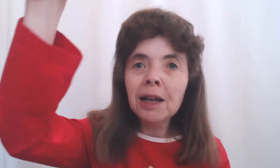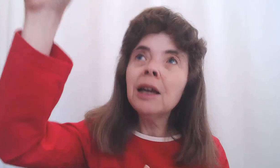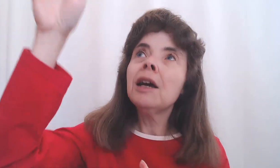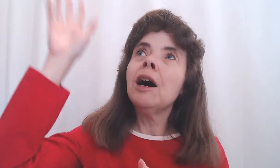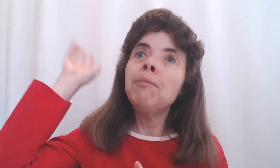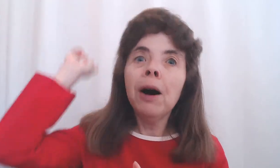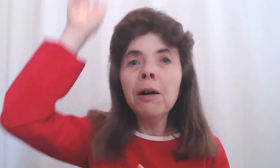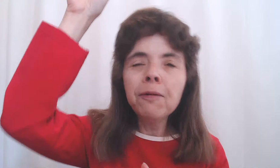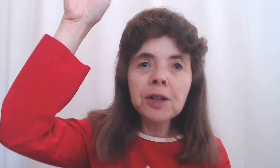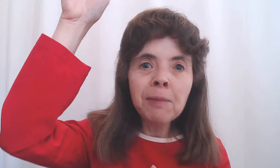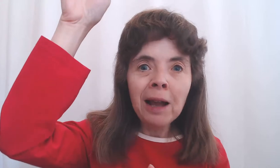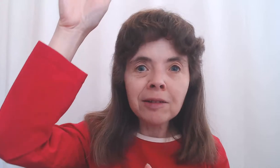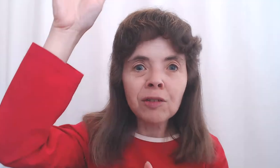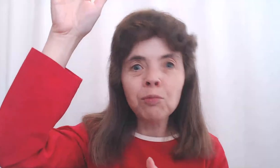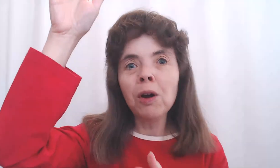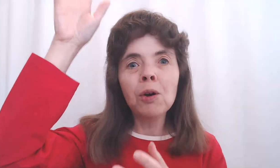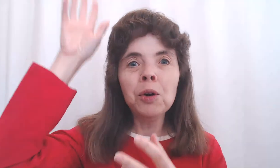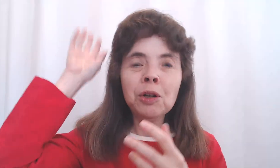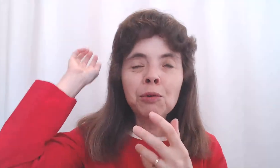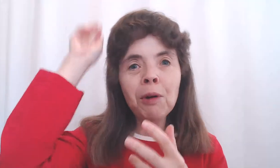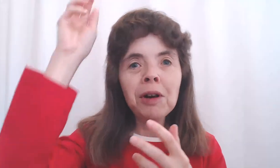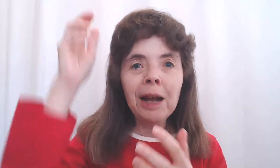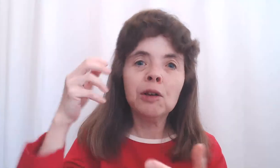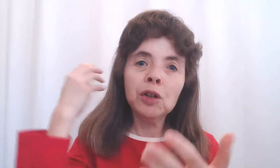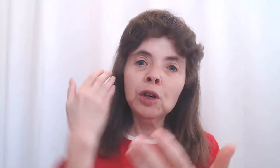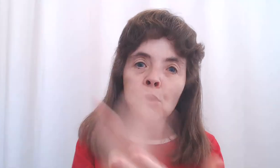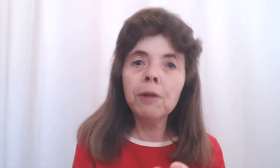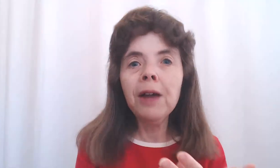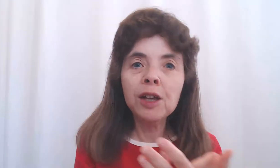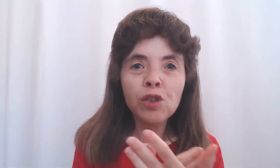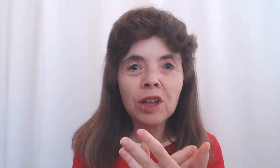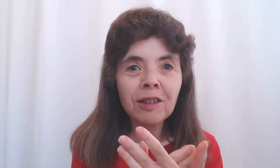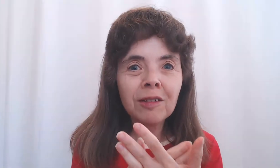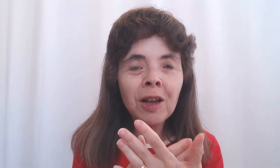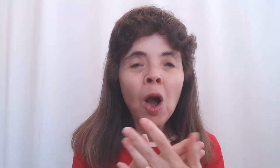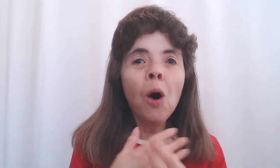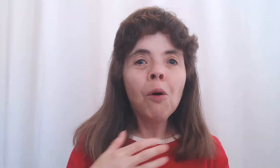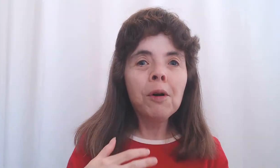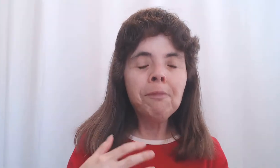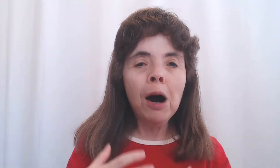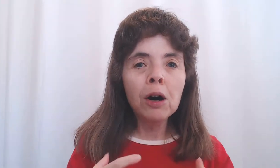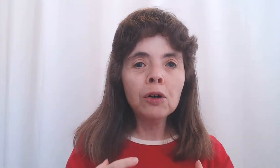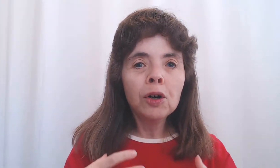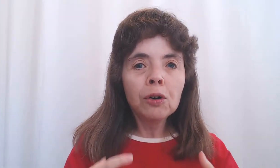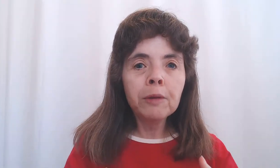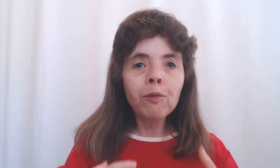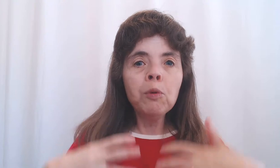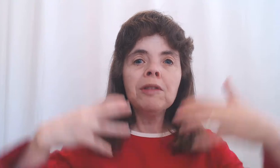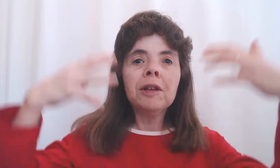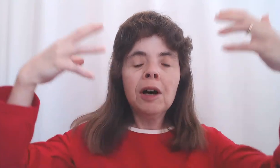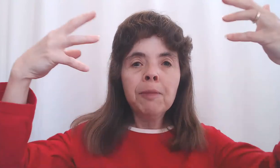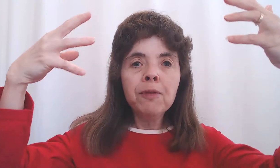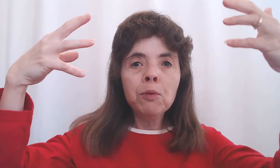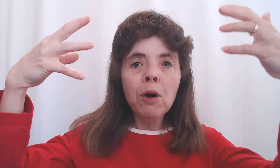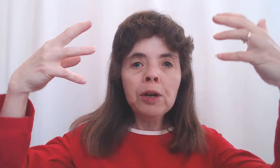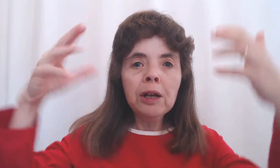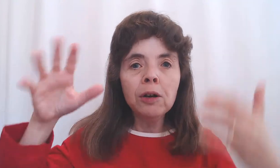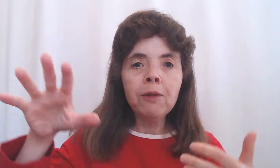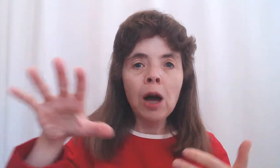above the Damascus road and you'd thrown it accurately, you could have hit Jesus. Or if Paul could have risen above the road, he could have gone